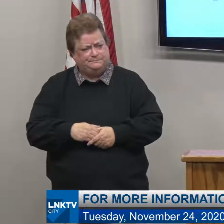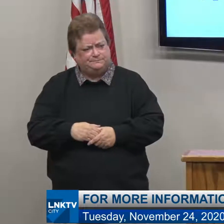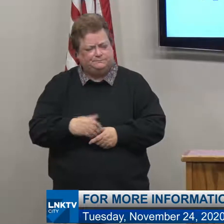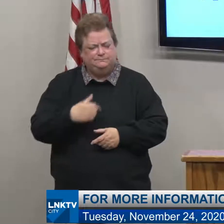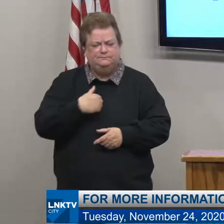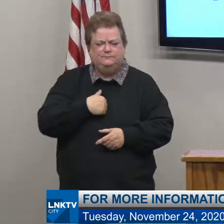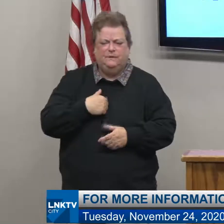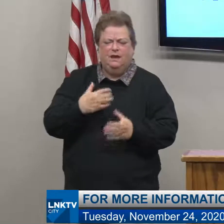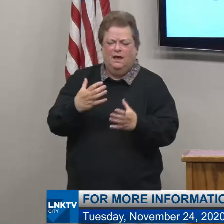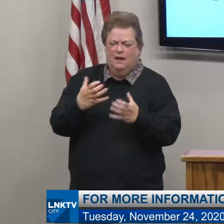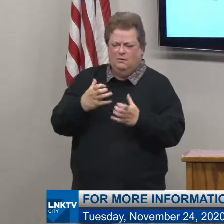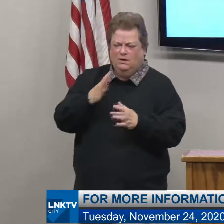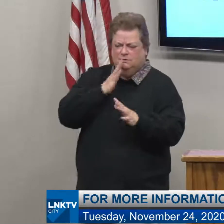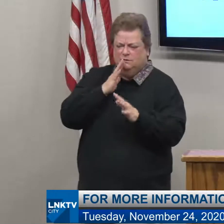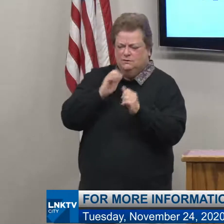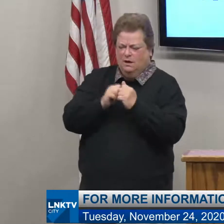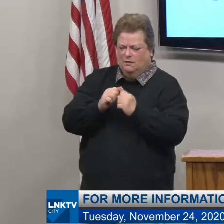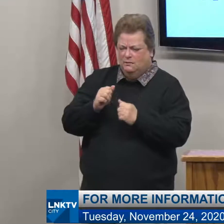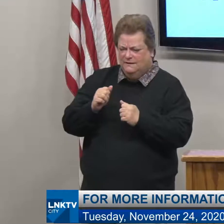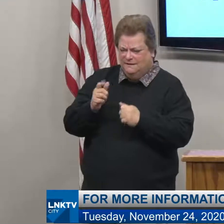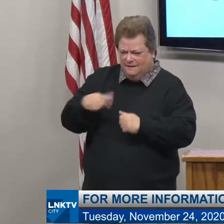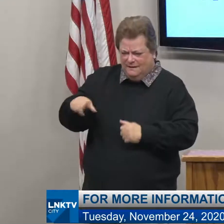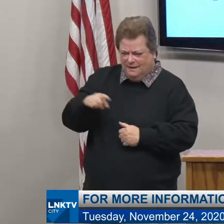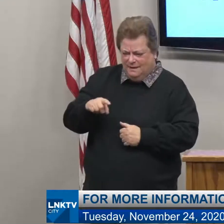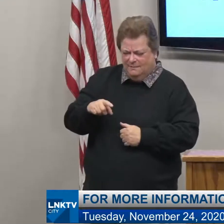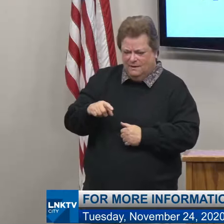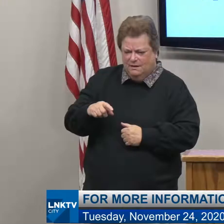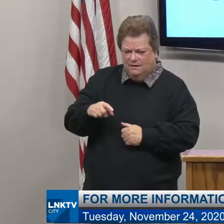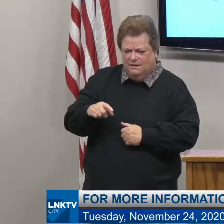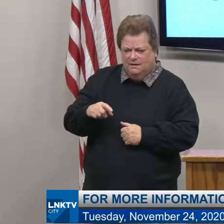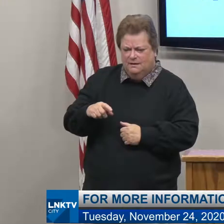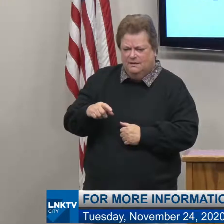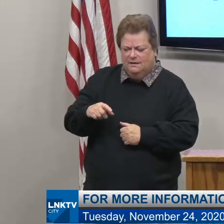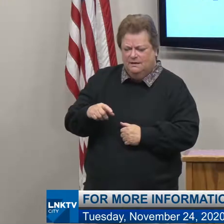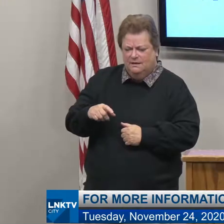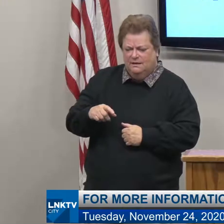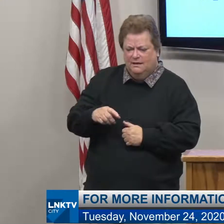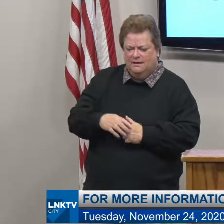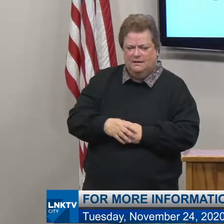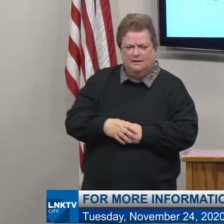talk with them. I think you've probably seen the release that they've